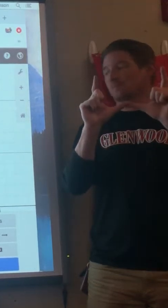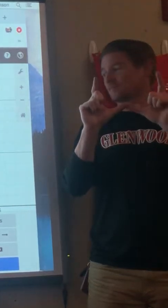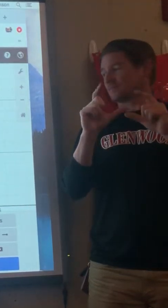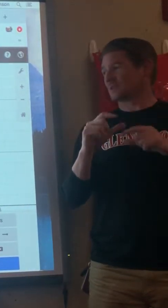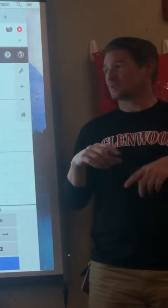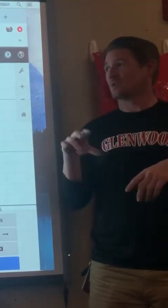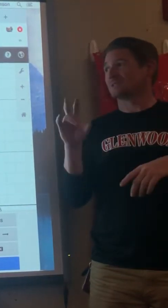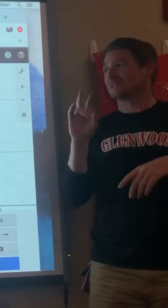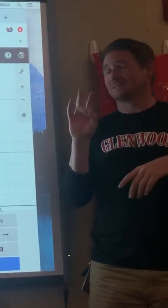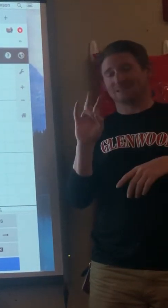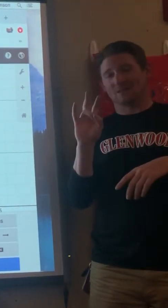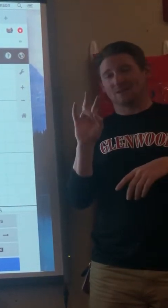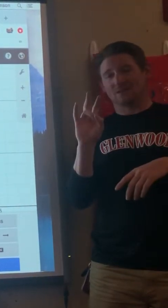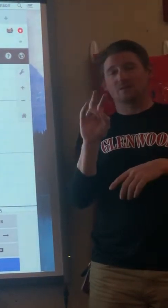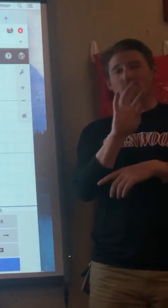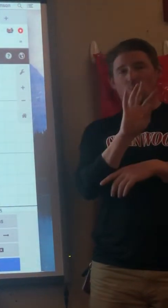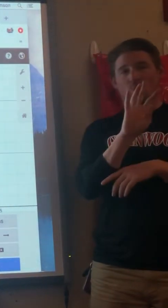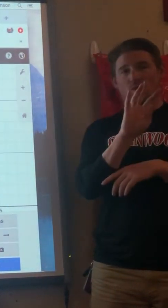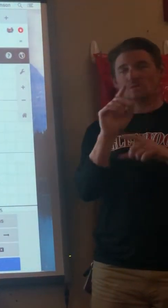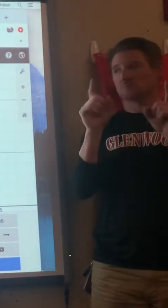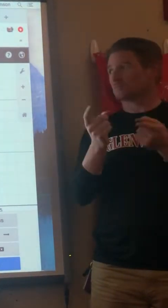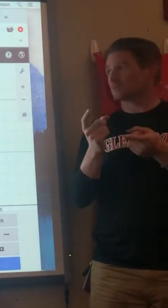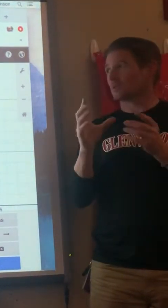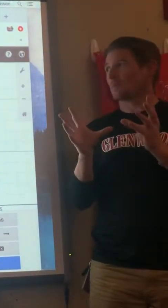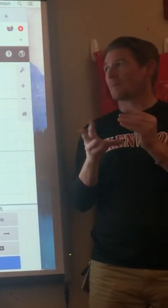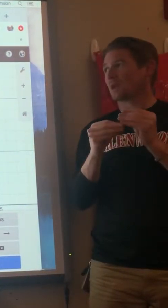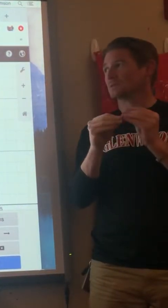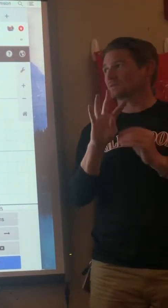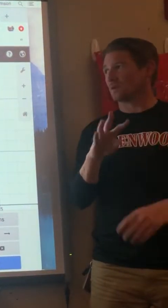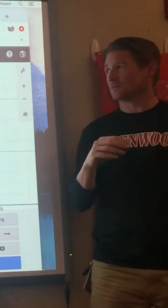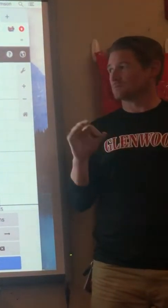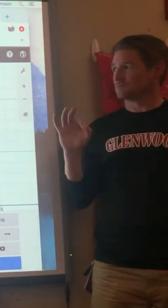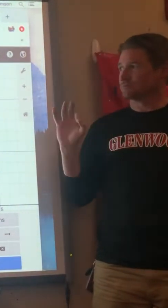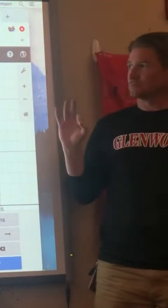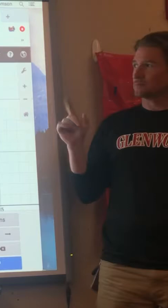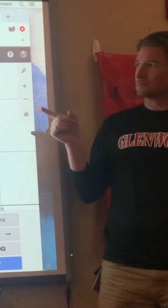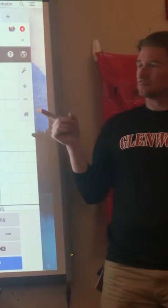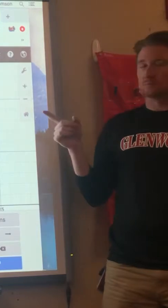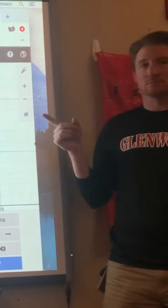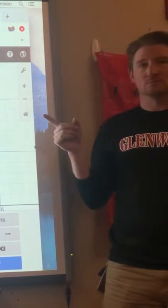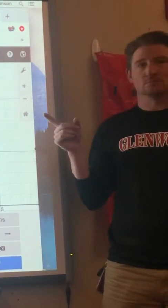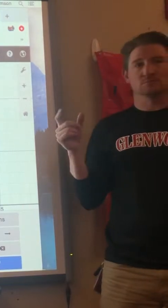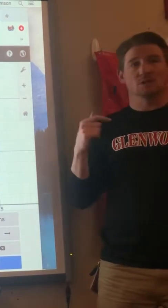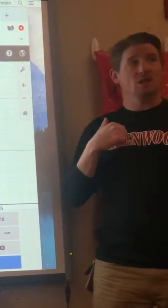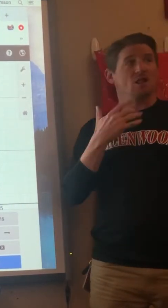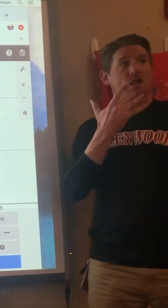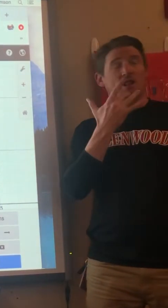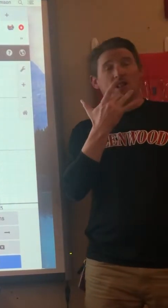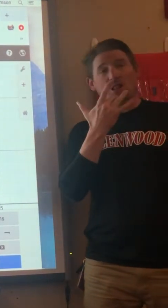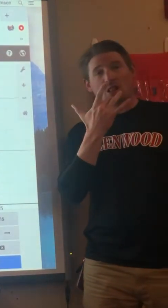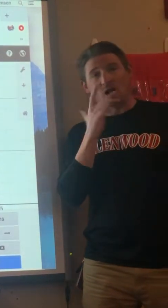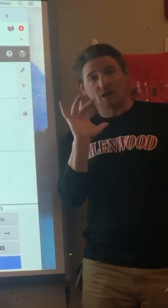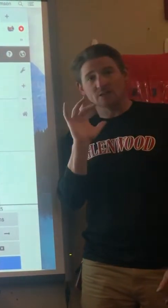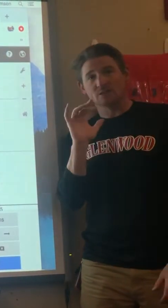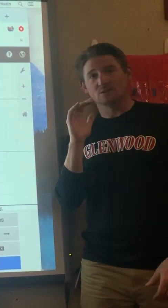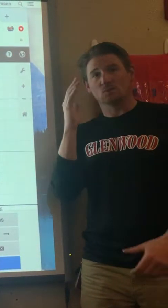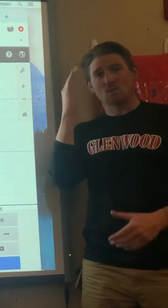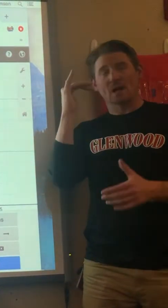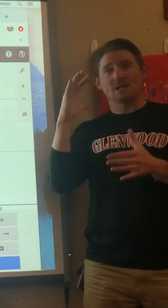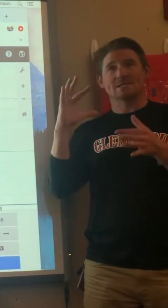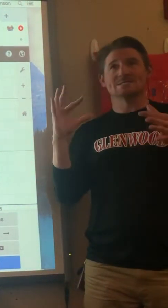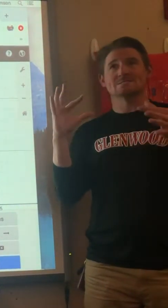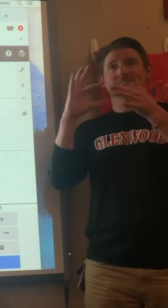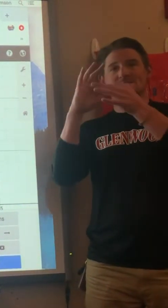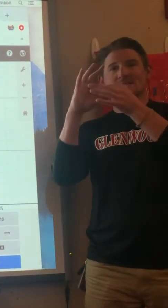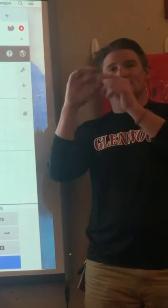7, 4, so plus 4. Right? So I lucked out because this point actually connects to